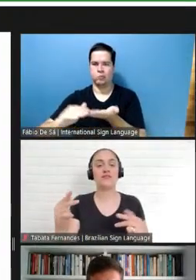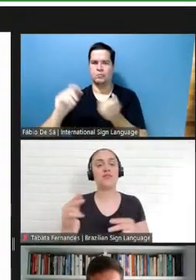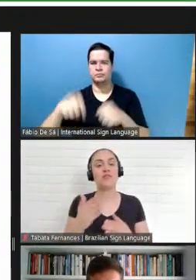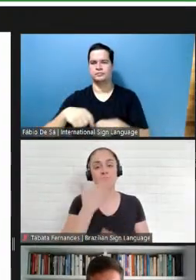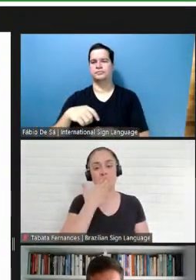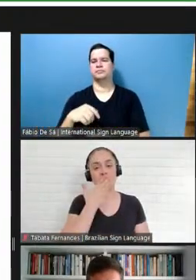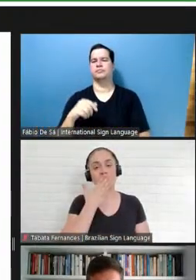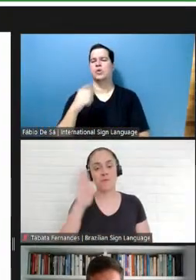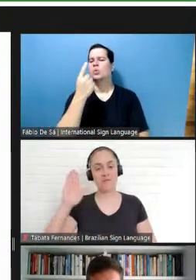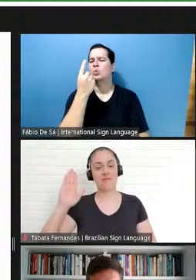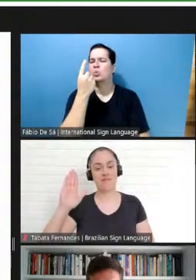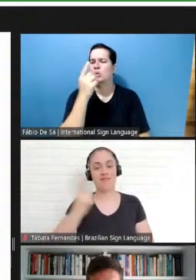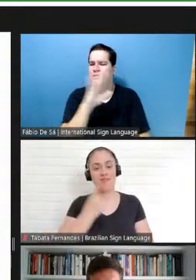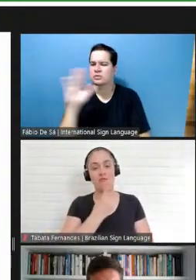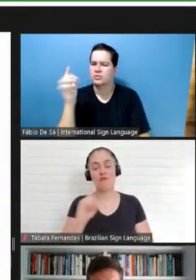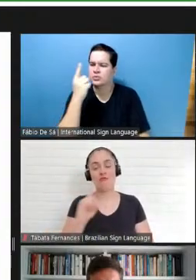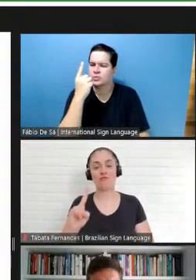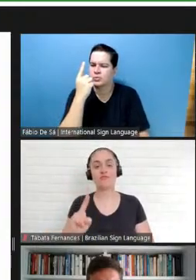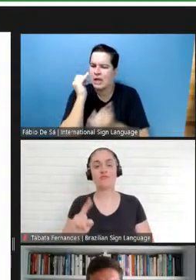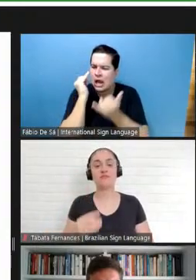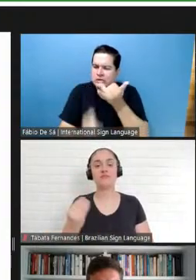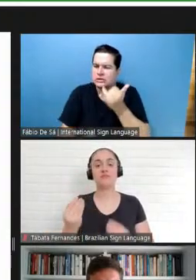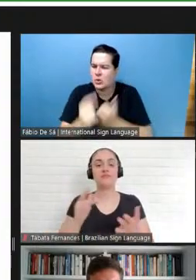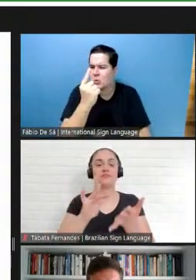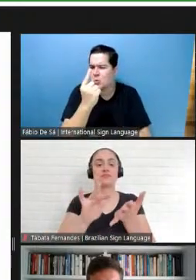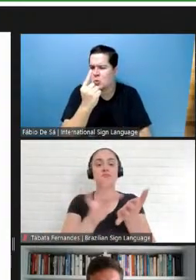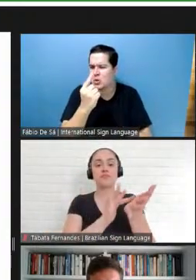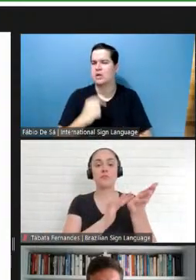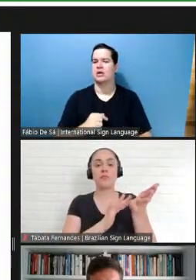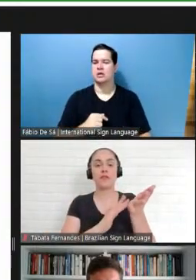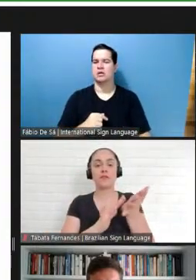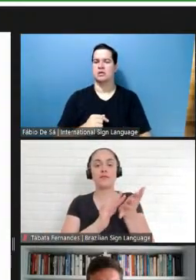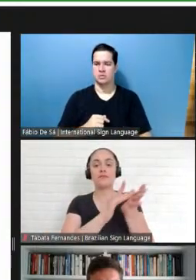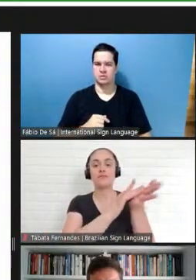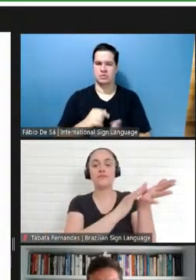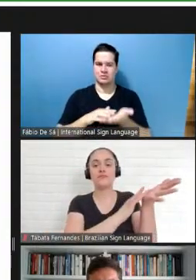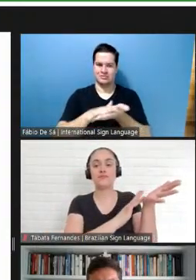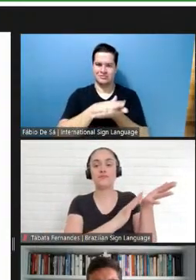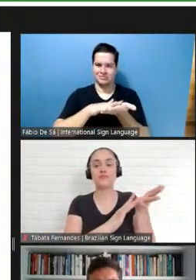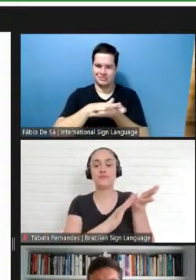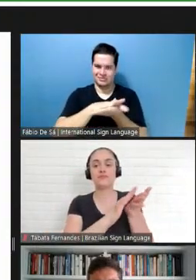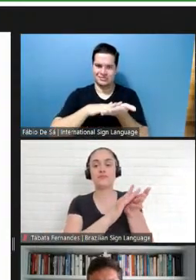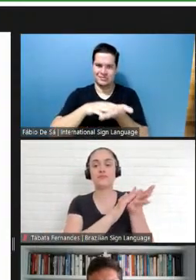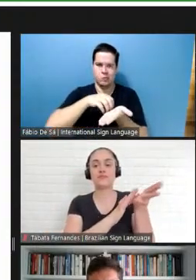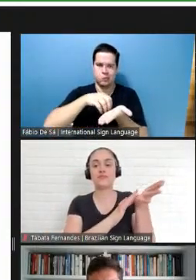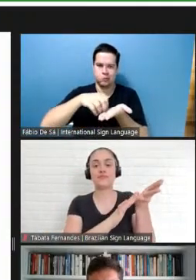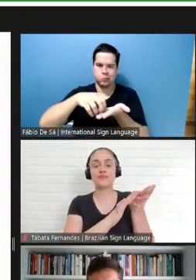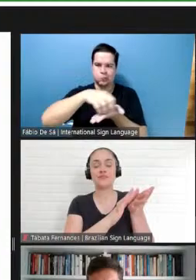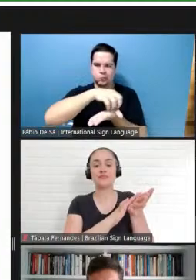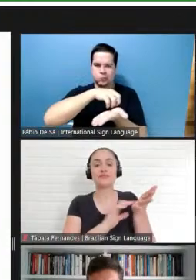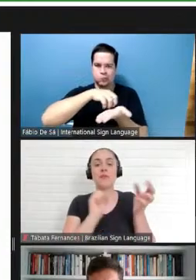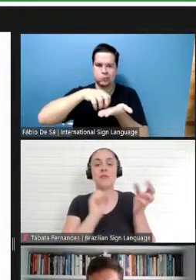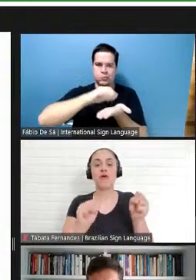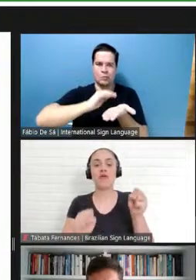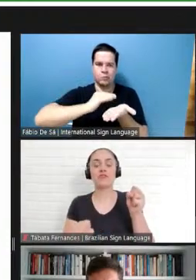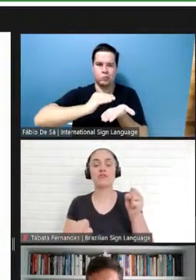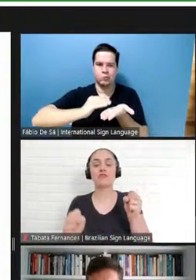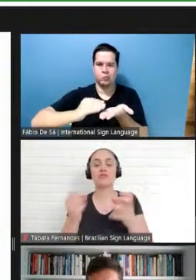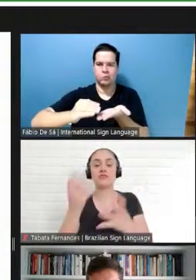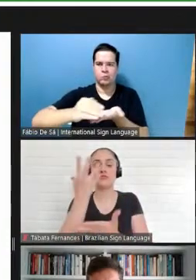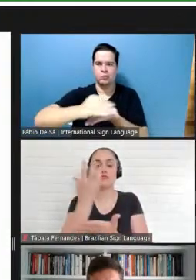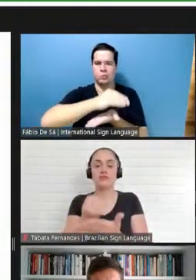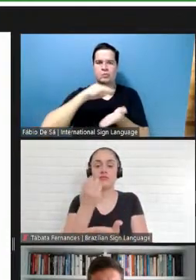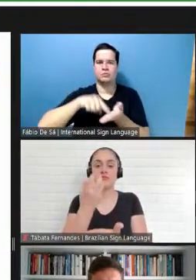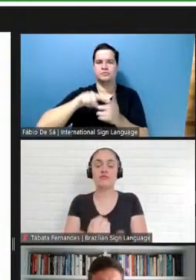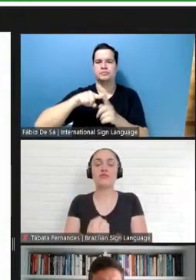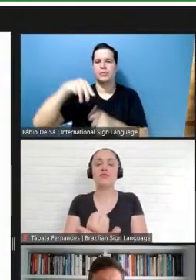is something called TouchMapper. So TouchMapper is a free download, and you can create tactile maps. So with a